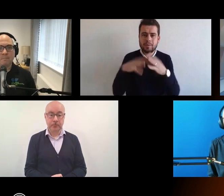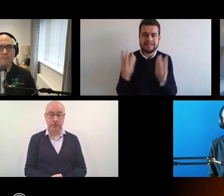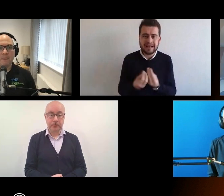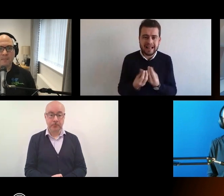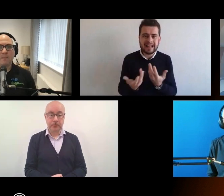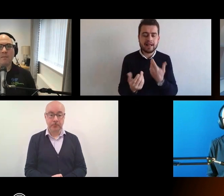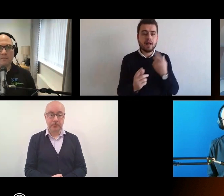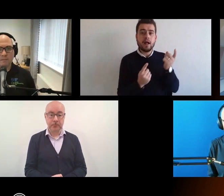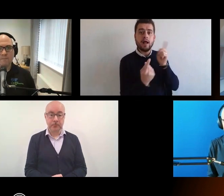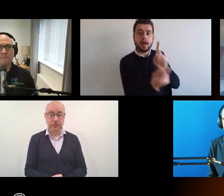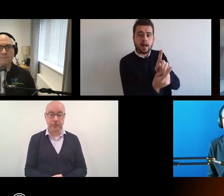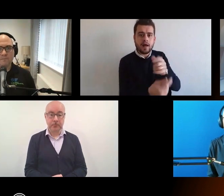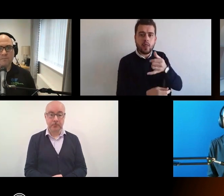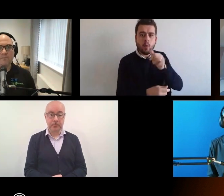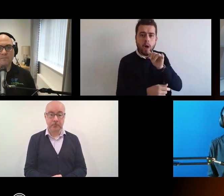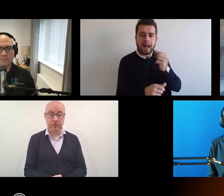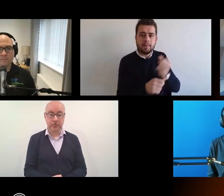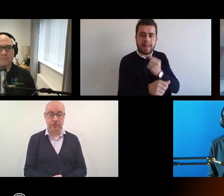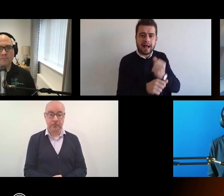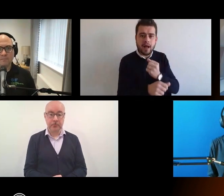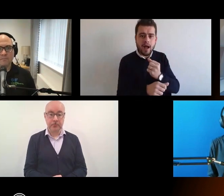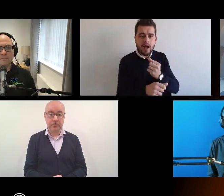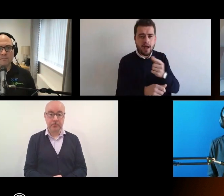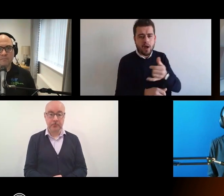so tiring. And